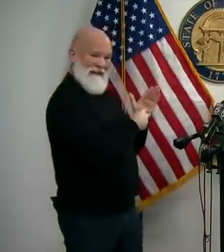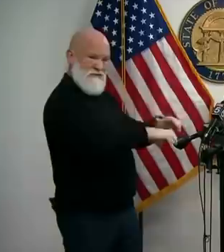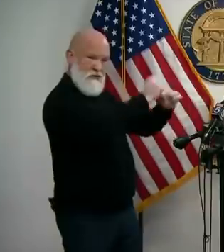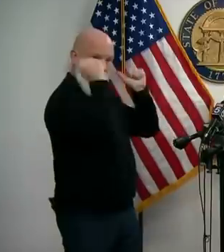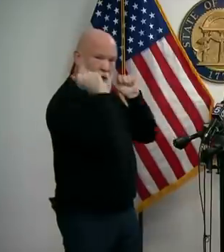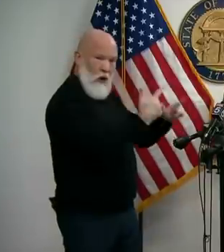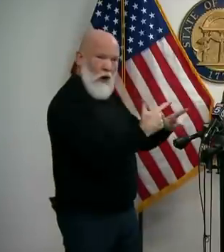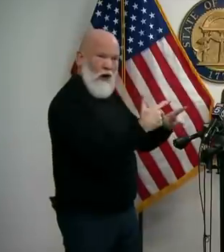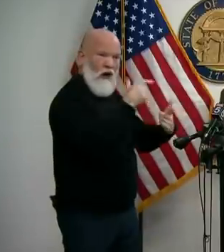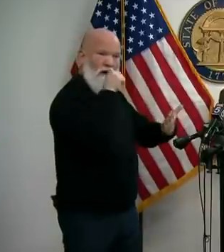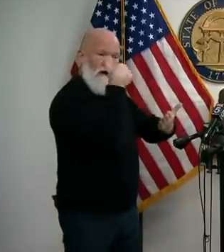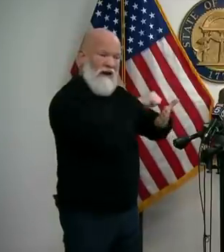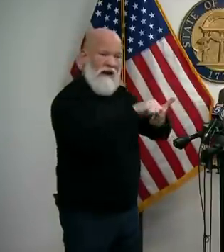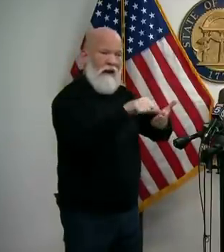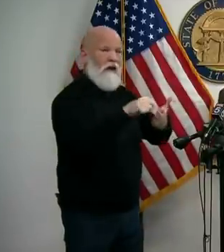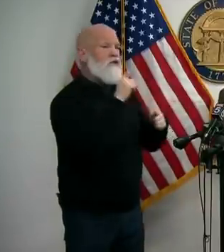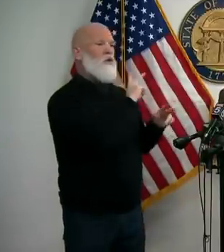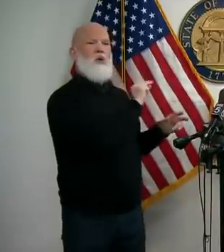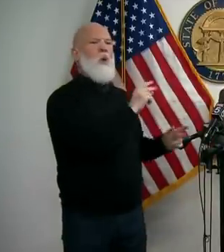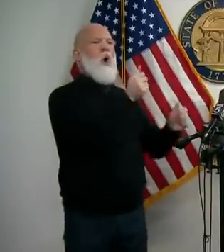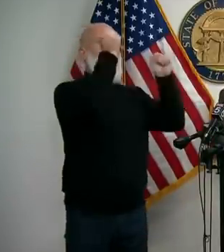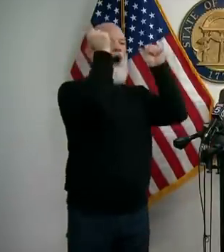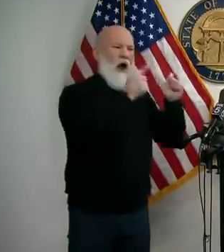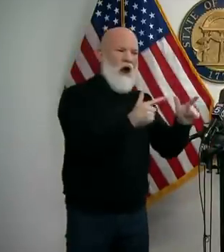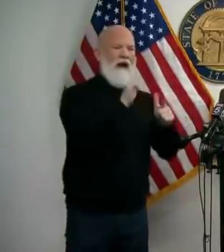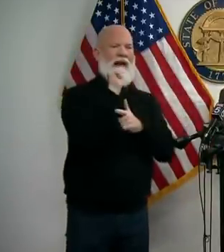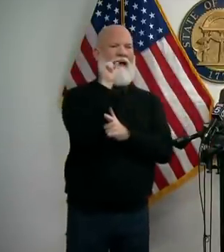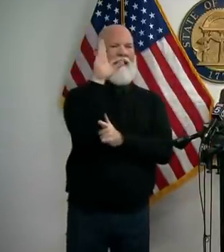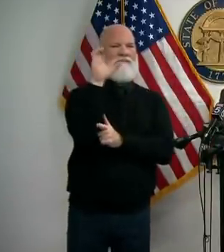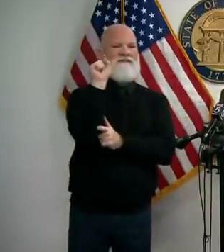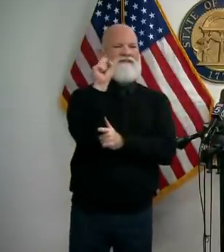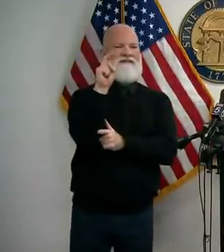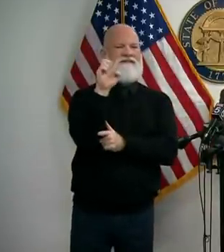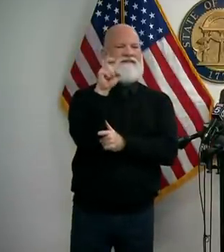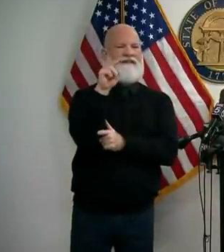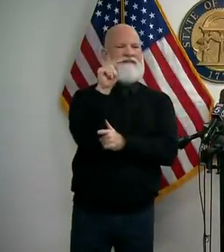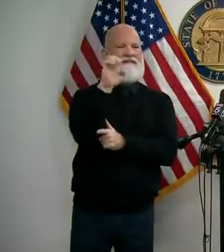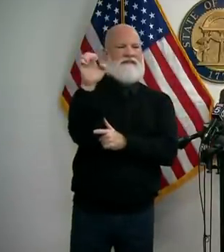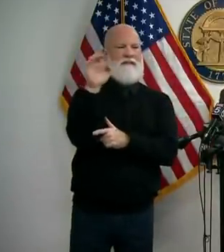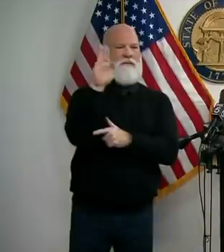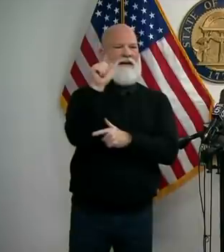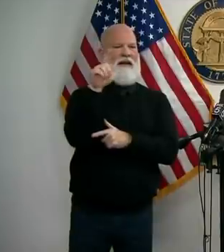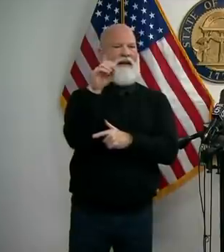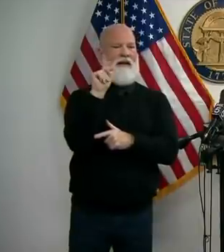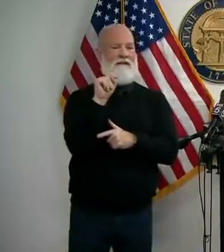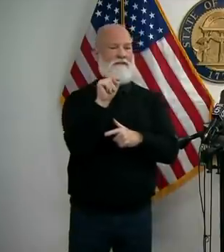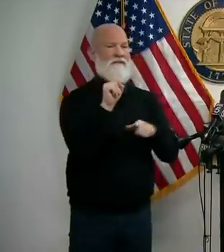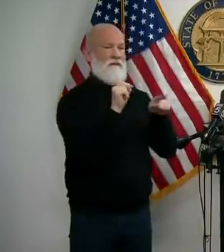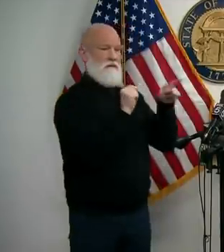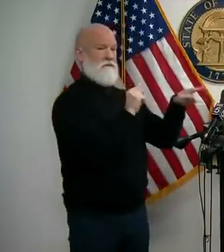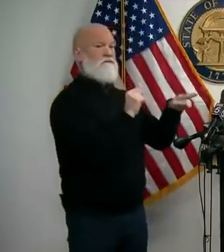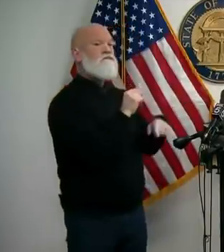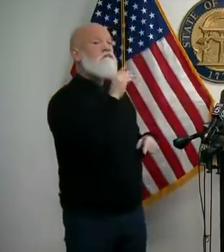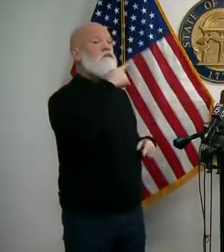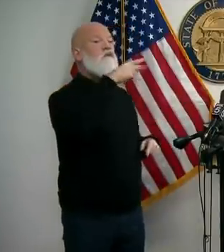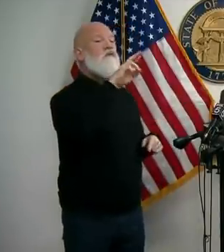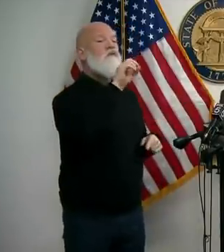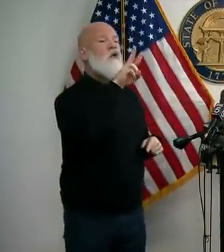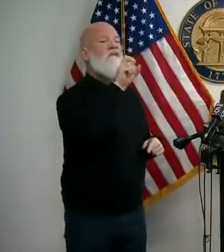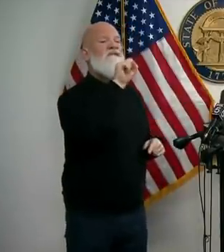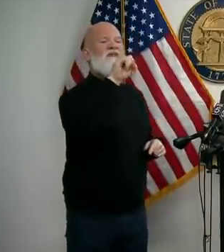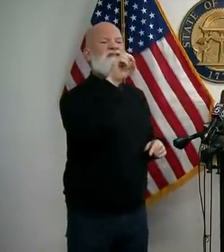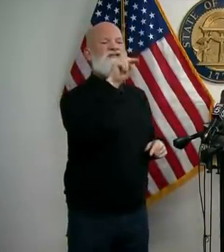all absentees. We're one of the other things we're asking for the counties is to get us in the provisional ballots. We know the provisional ballots are going to be in Fulton and DeKalb in the